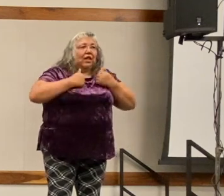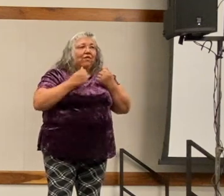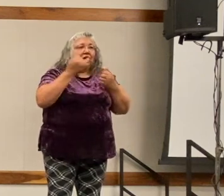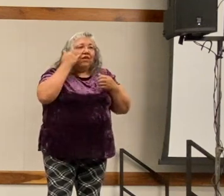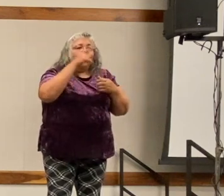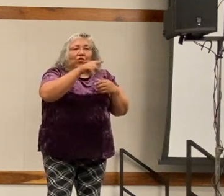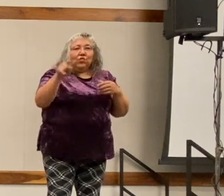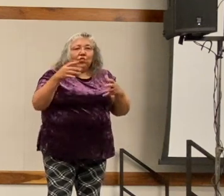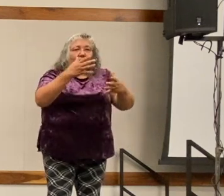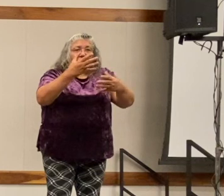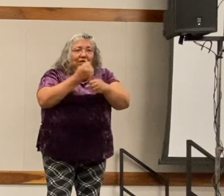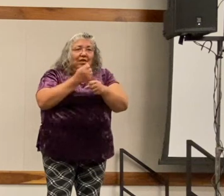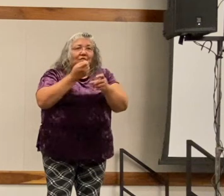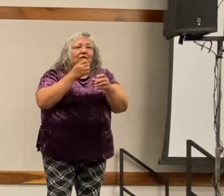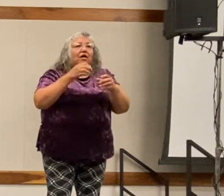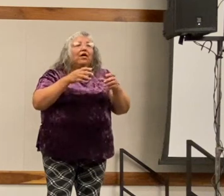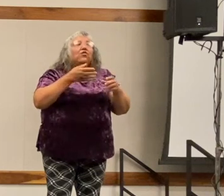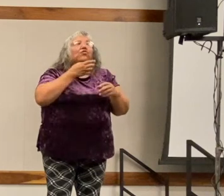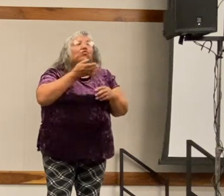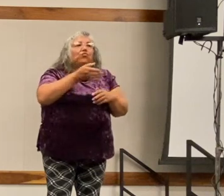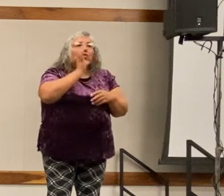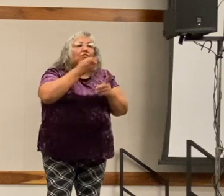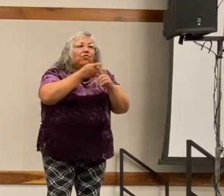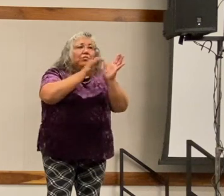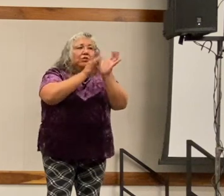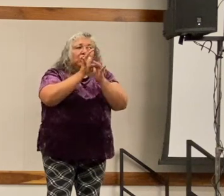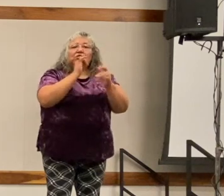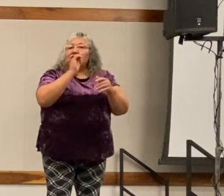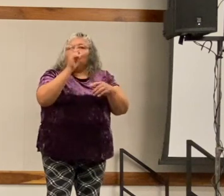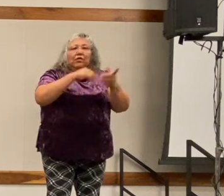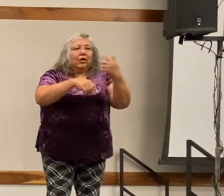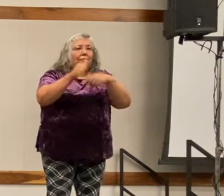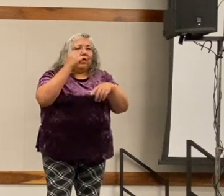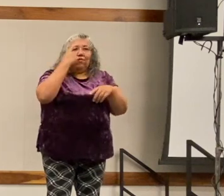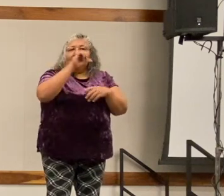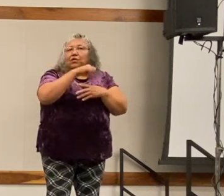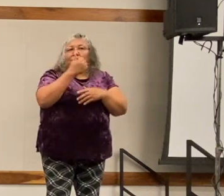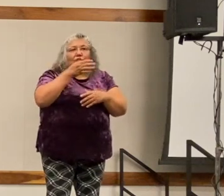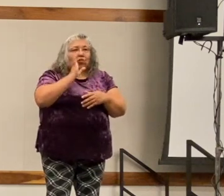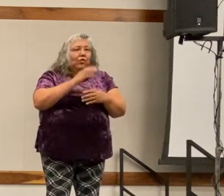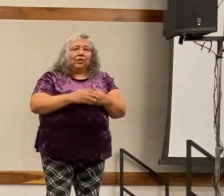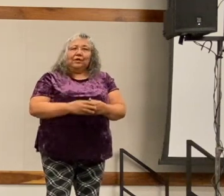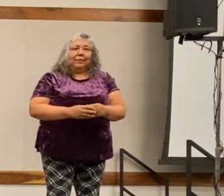you receive a drink from Jesus, you don't have to come back for another.